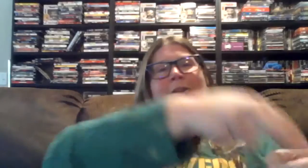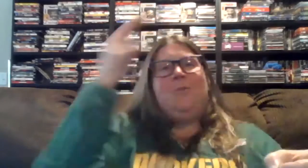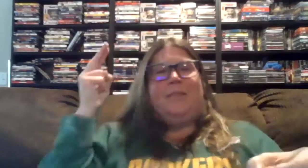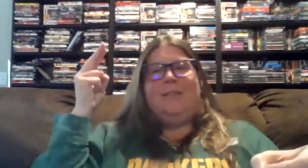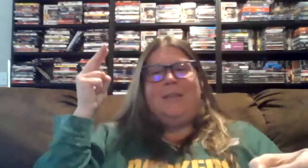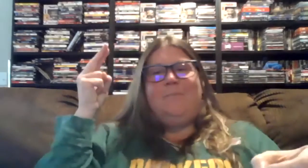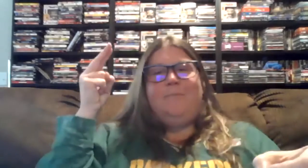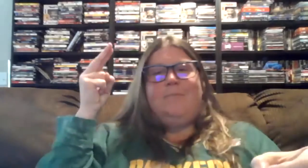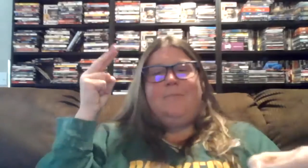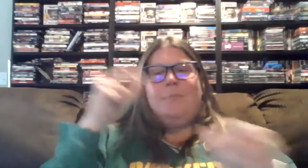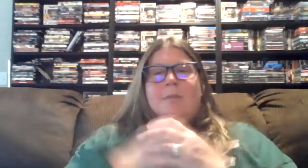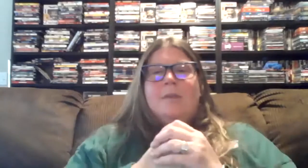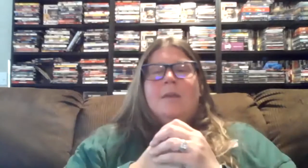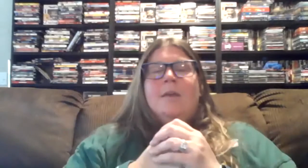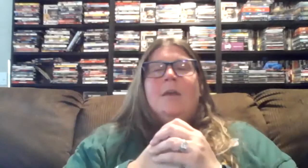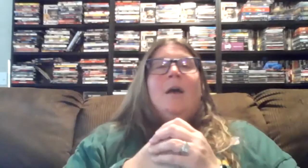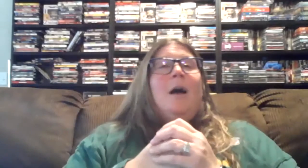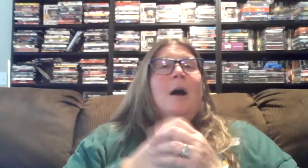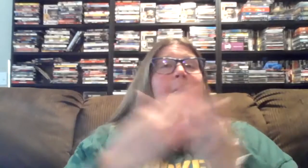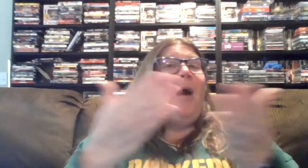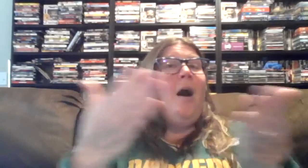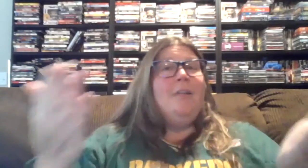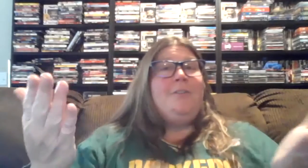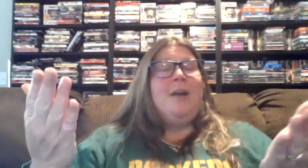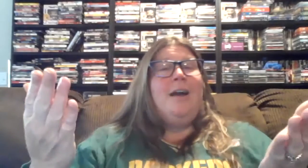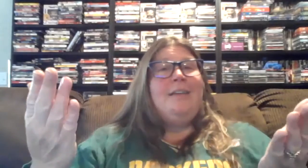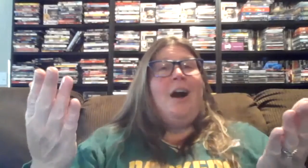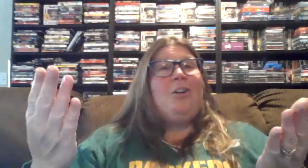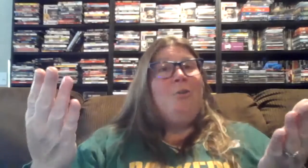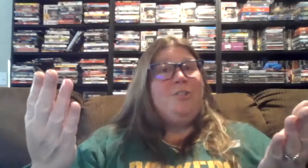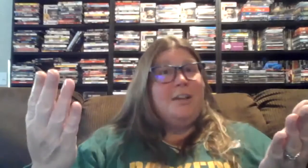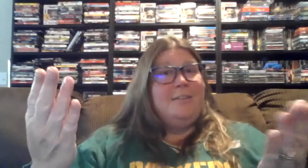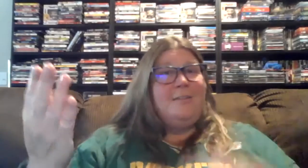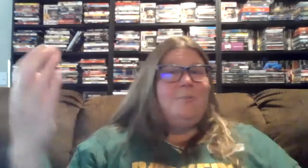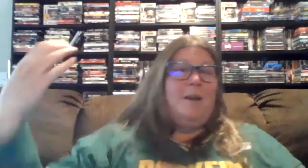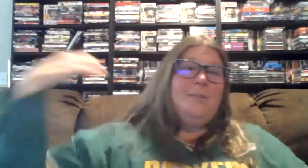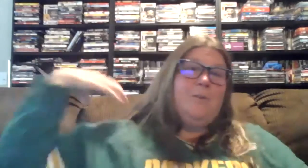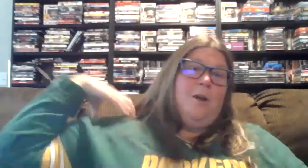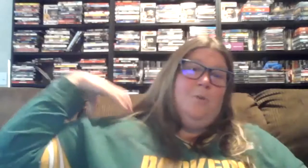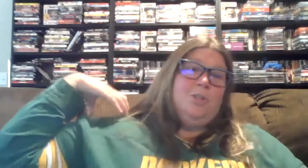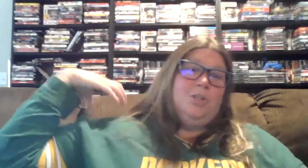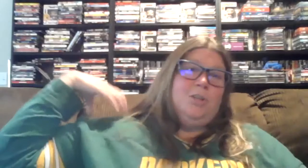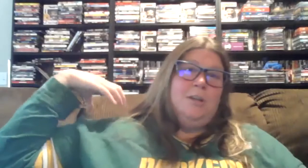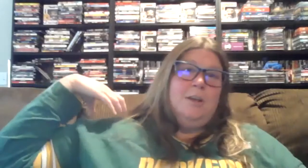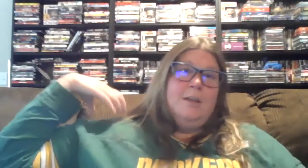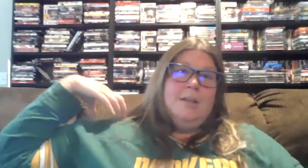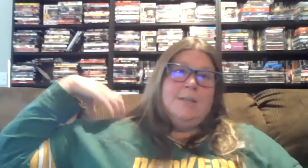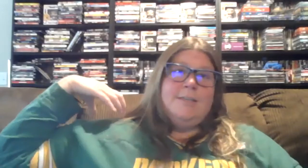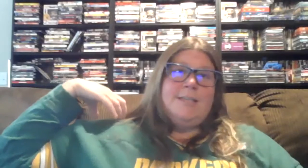can quit the team. All of you guys are coaches. right? So coach, it's a C on